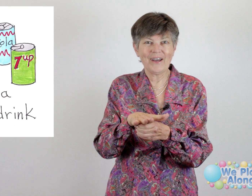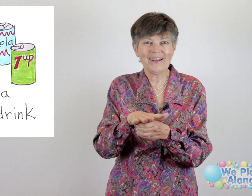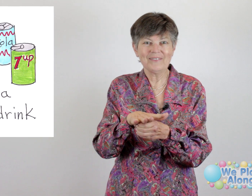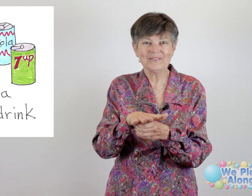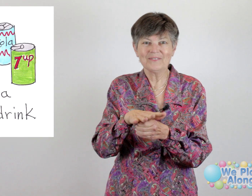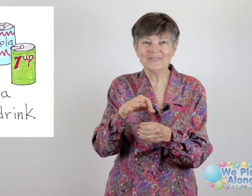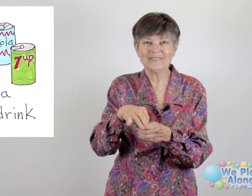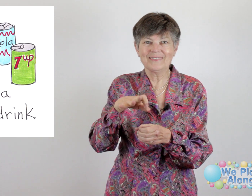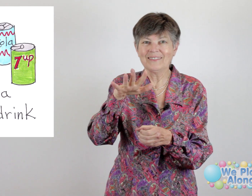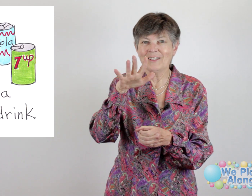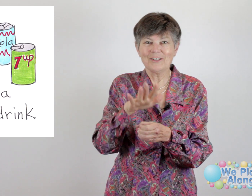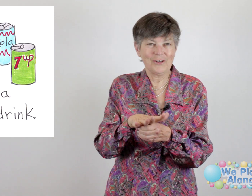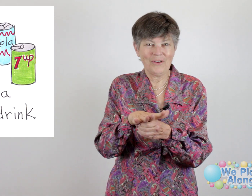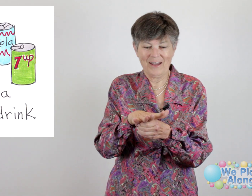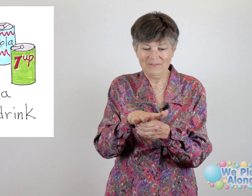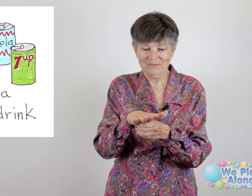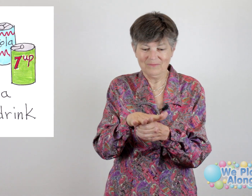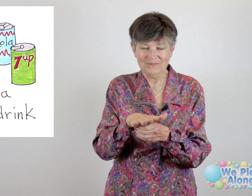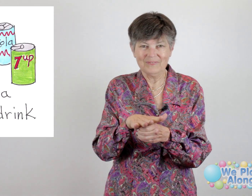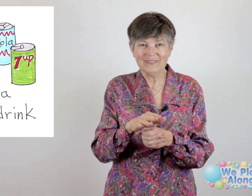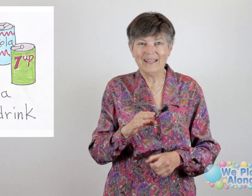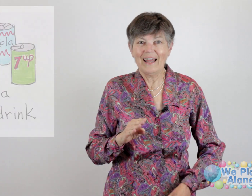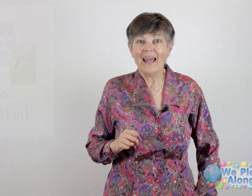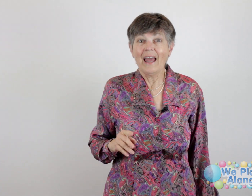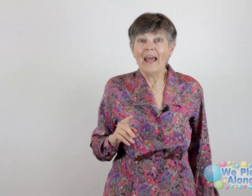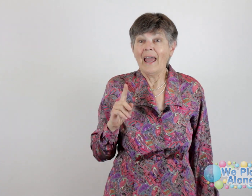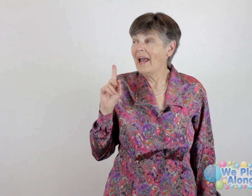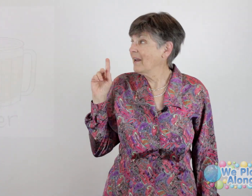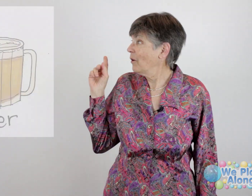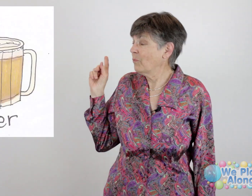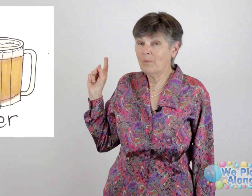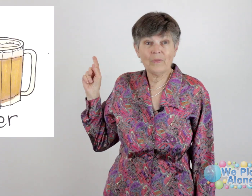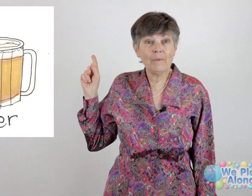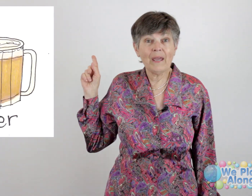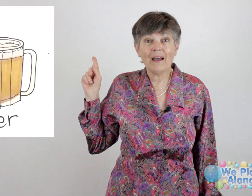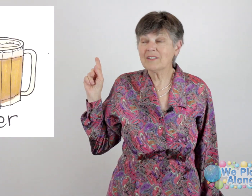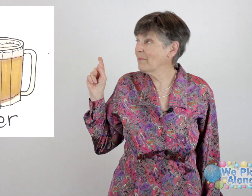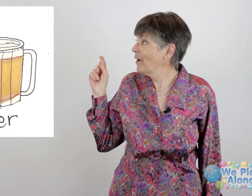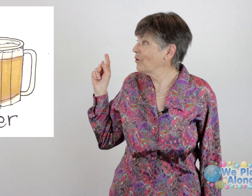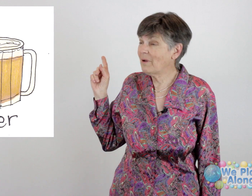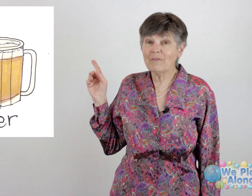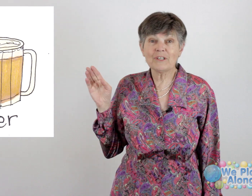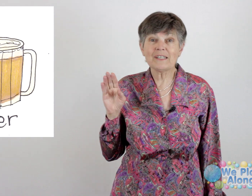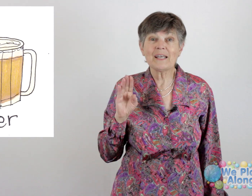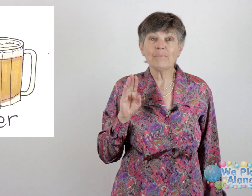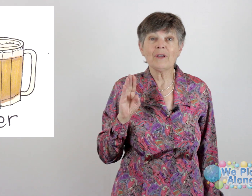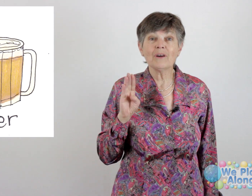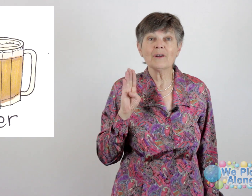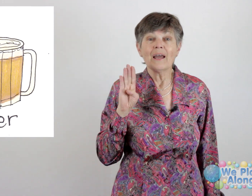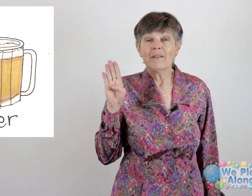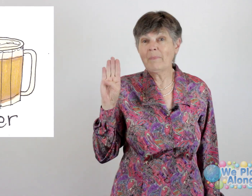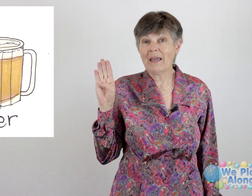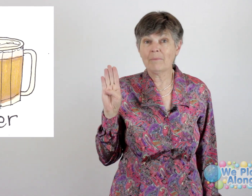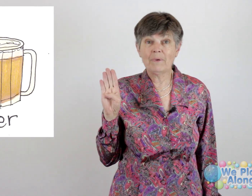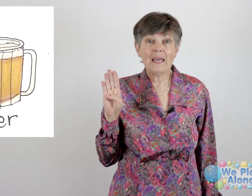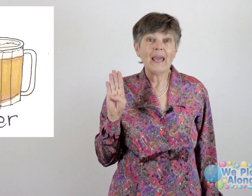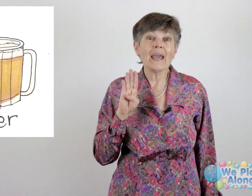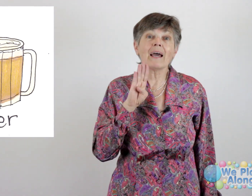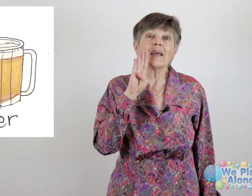Soda. Soda. And then we have some other beverages up here. Make a B hand and you're